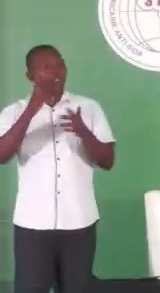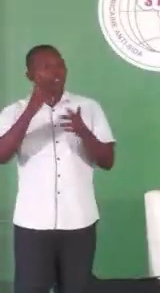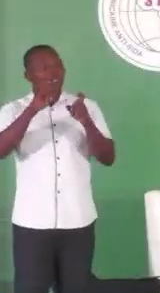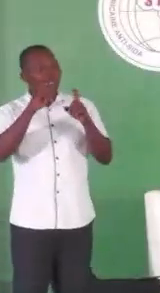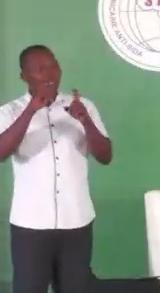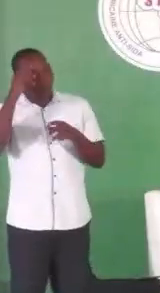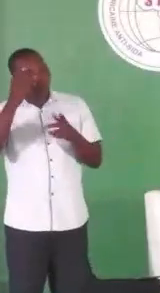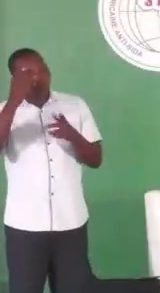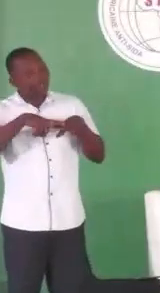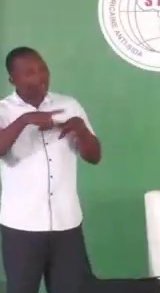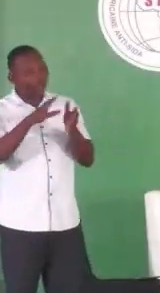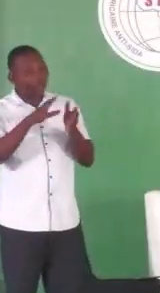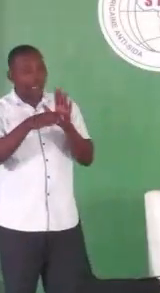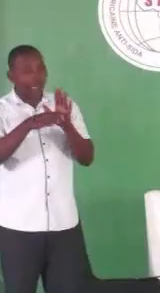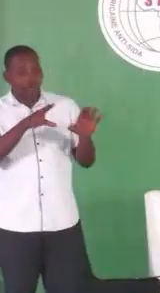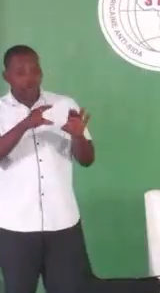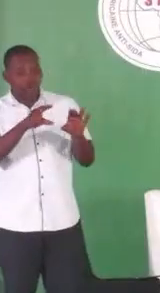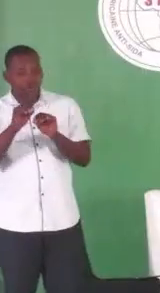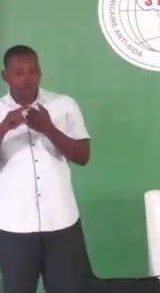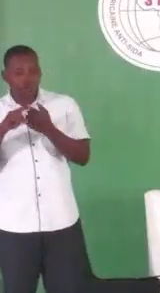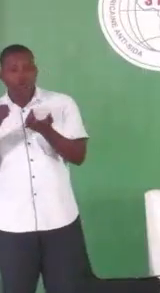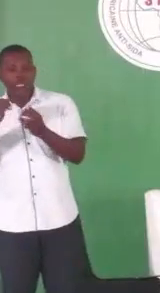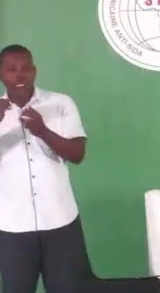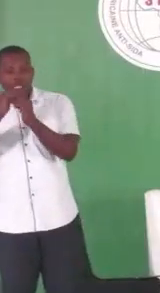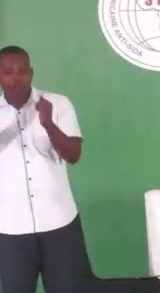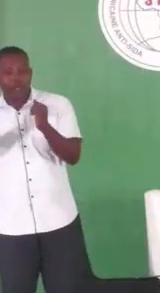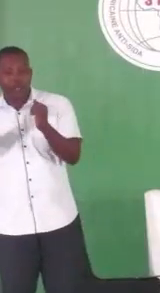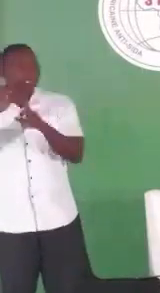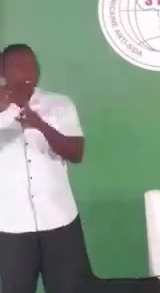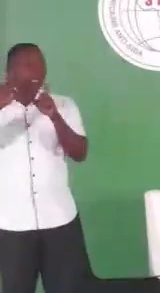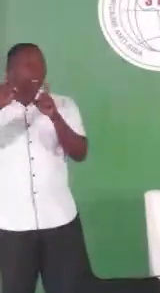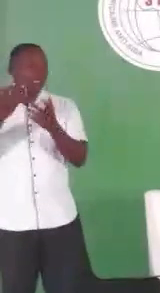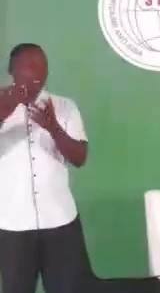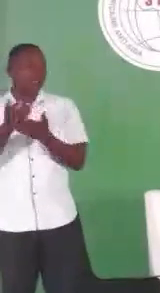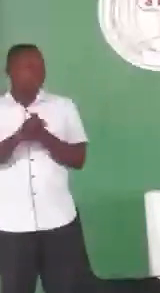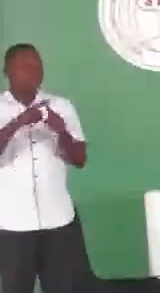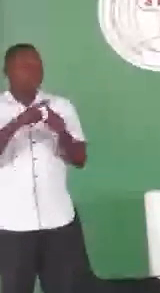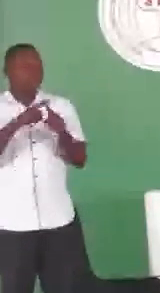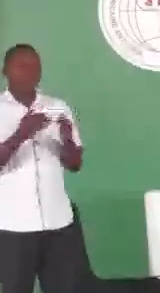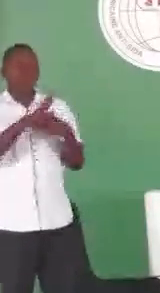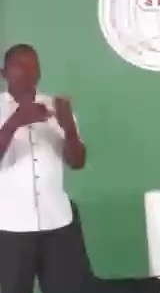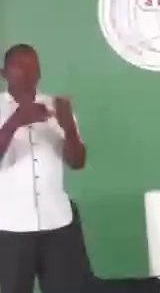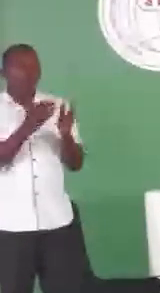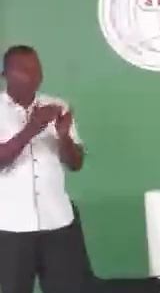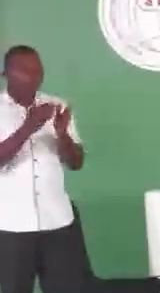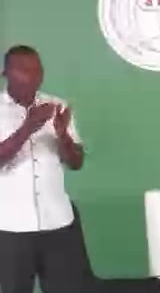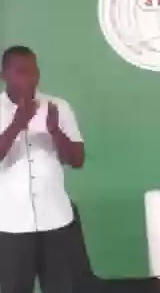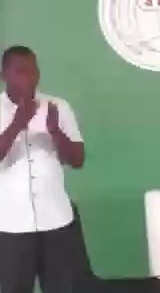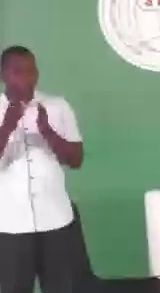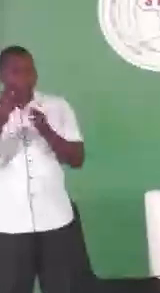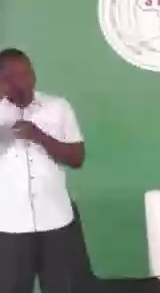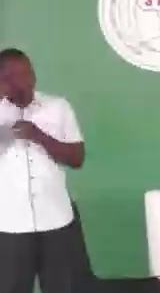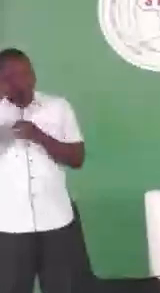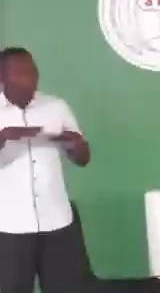a separate test kit for the hepatitis B. But we are preparing for adoption of the